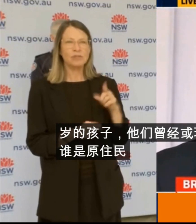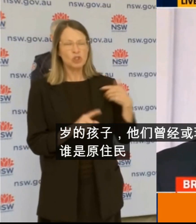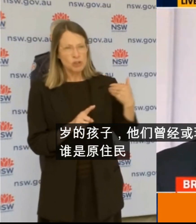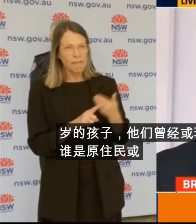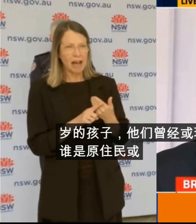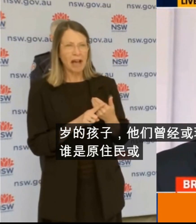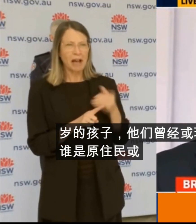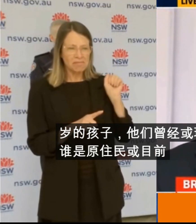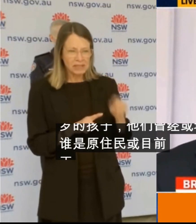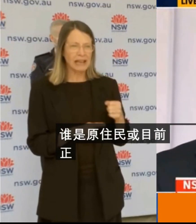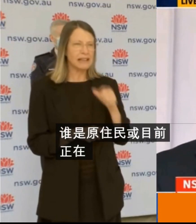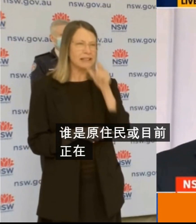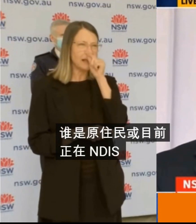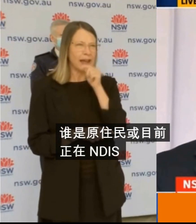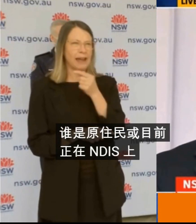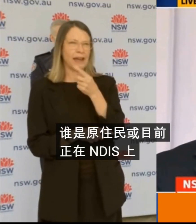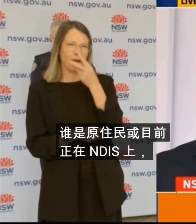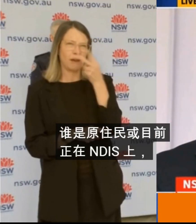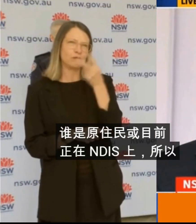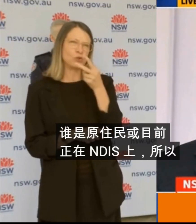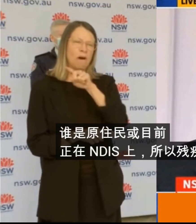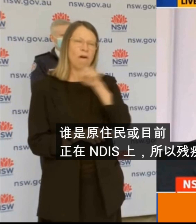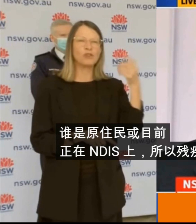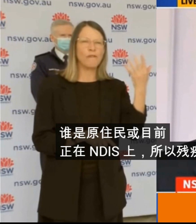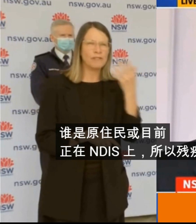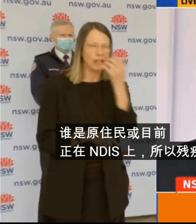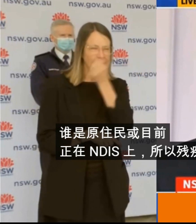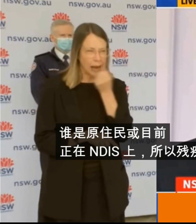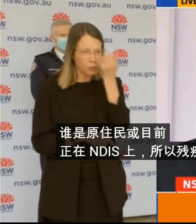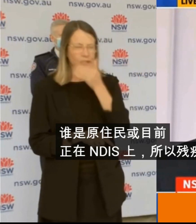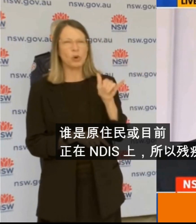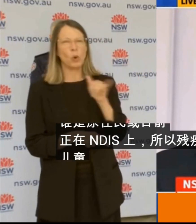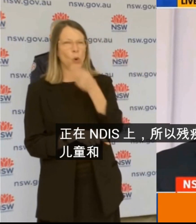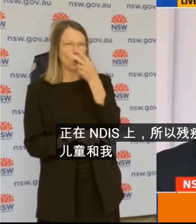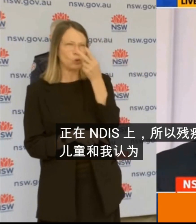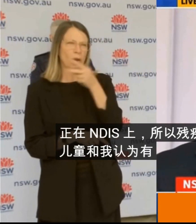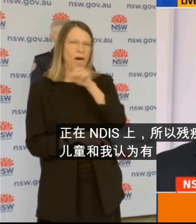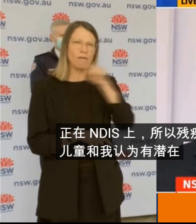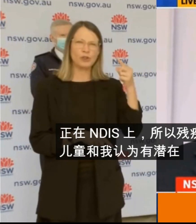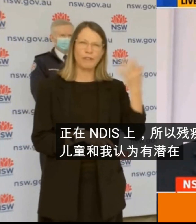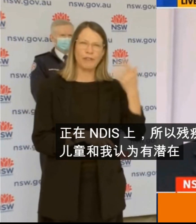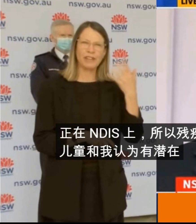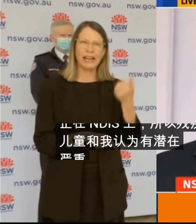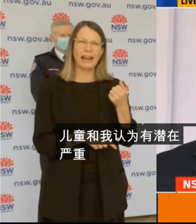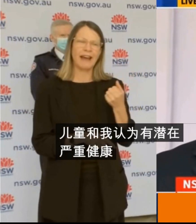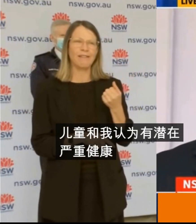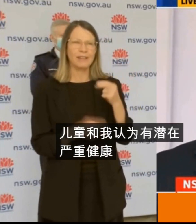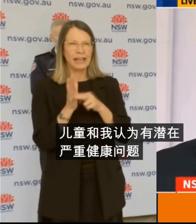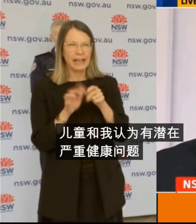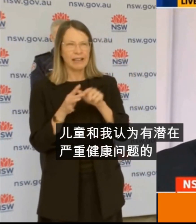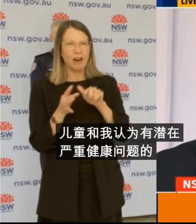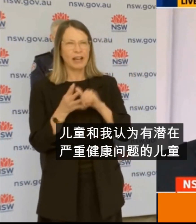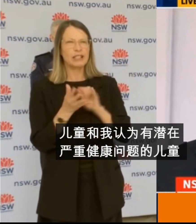or who are currently on the NDIS, so children with disabilities, and I think children with underlying